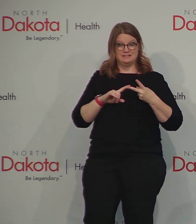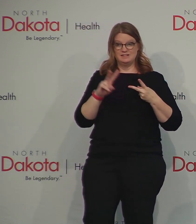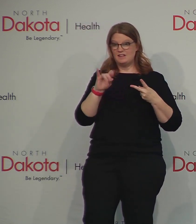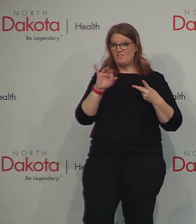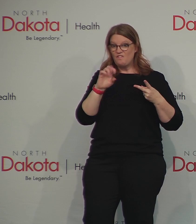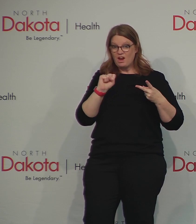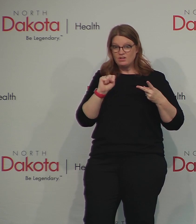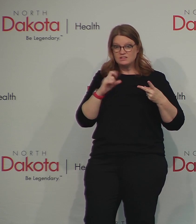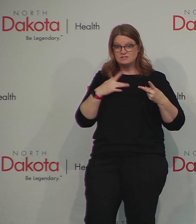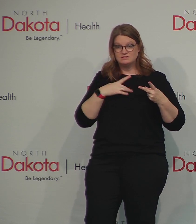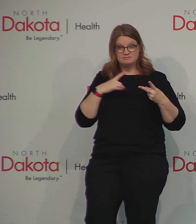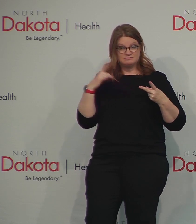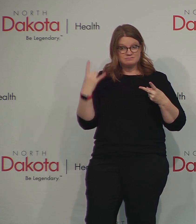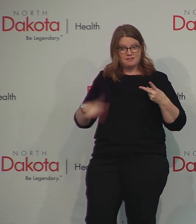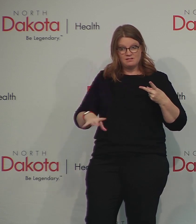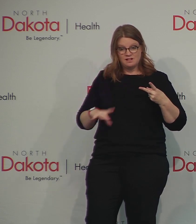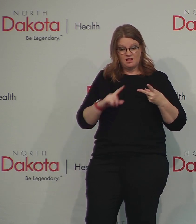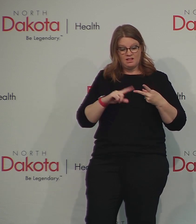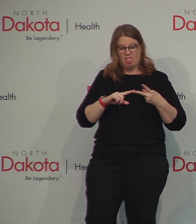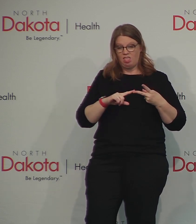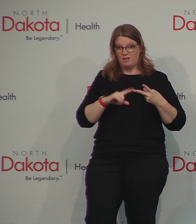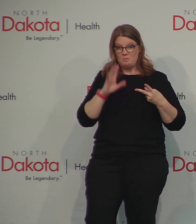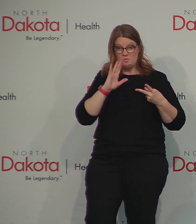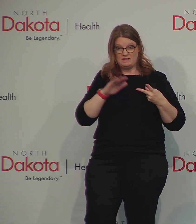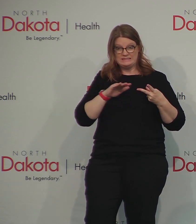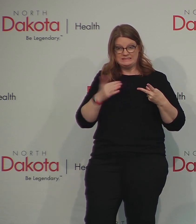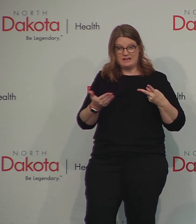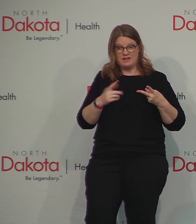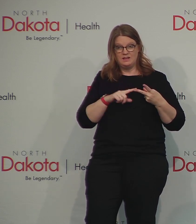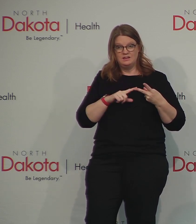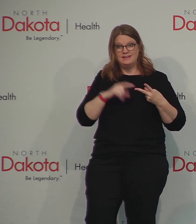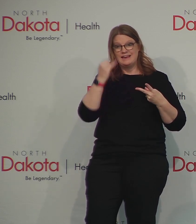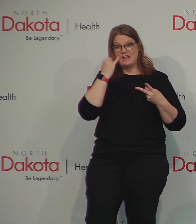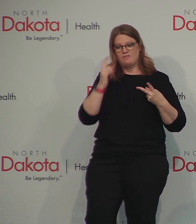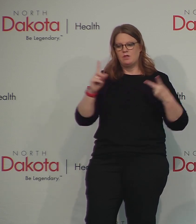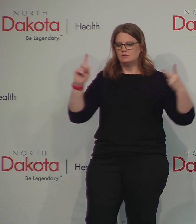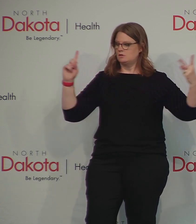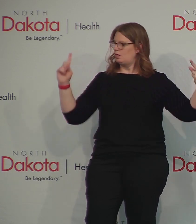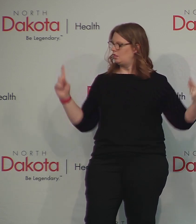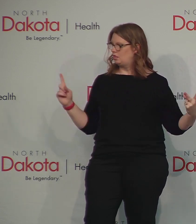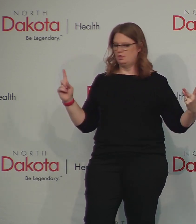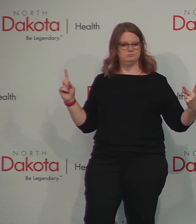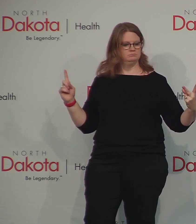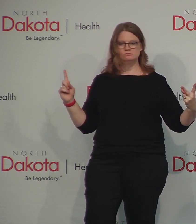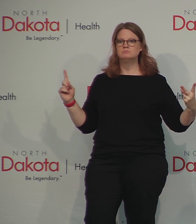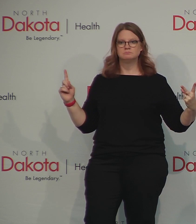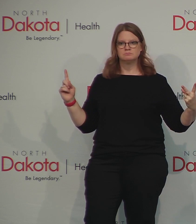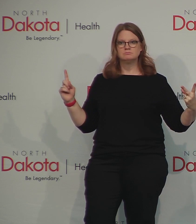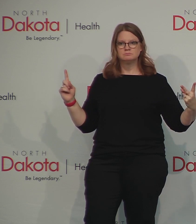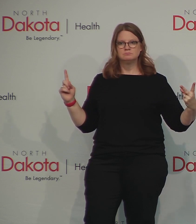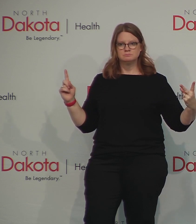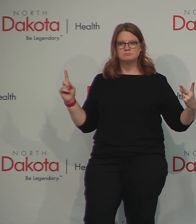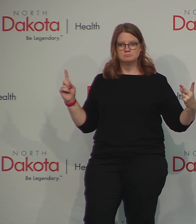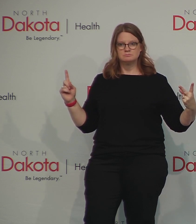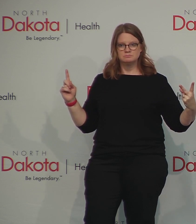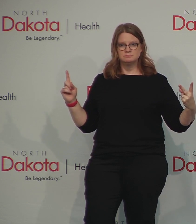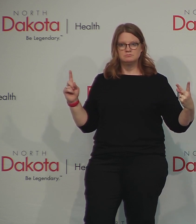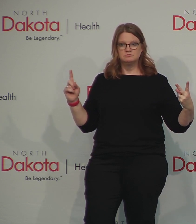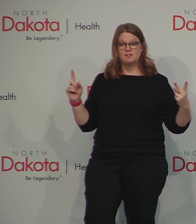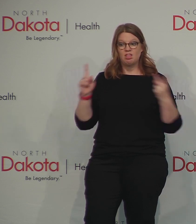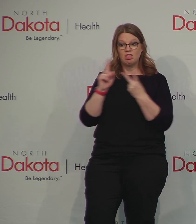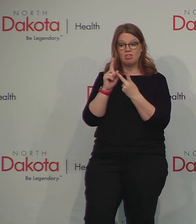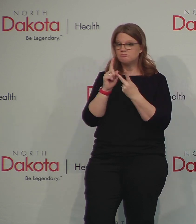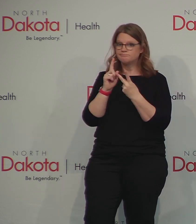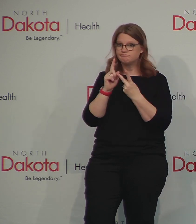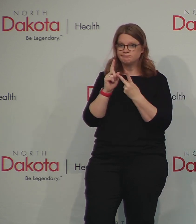cannot survive in places where there's distance between humans, so it doesn't like distance. So again, as you head into